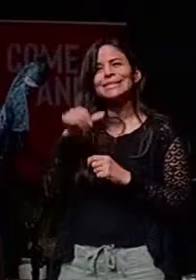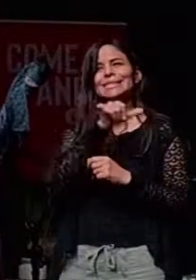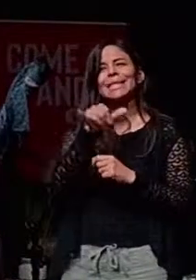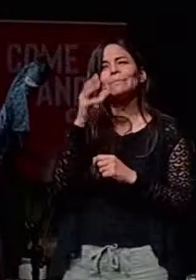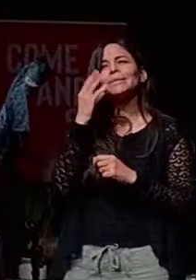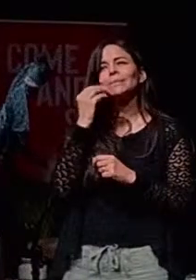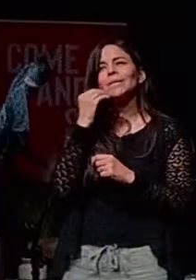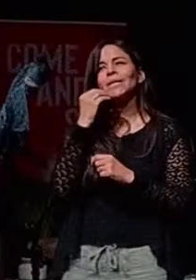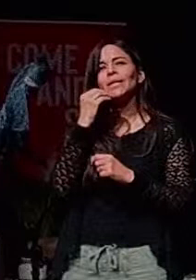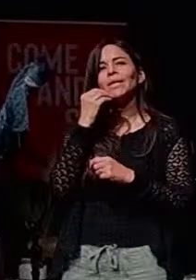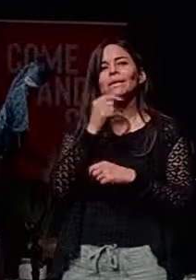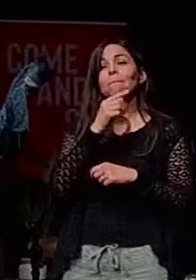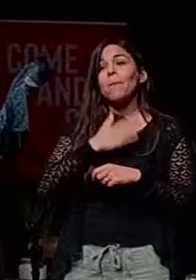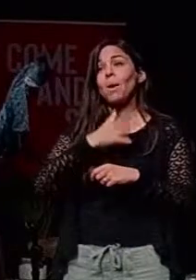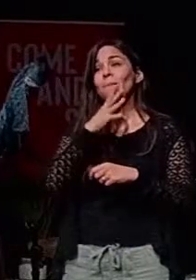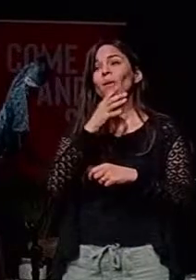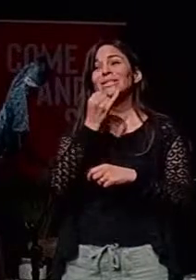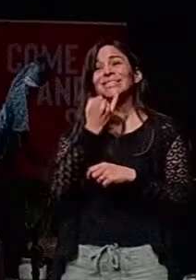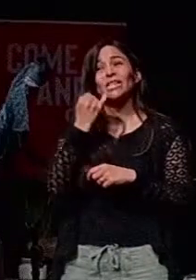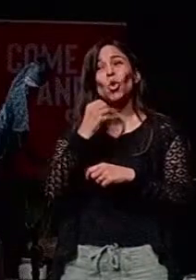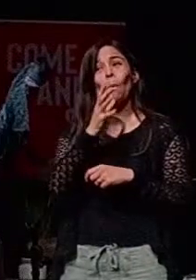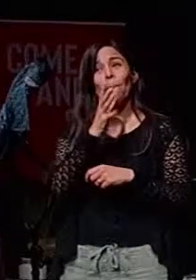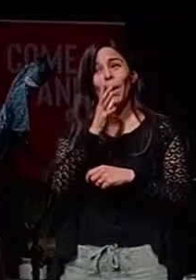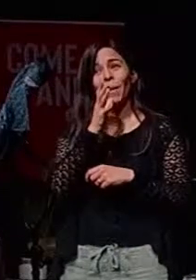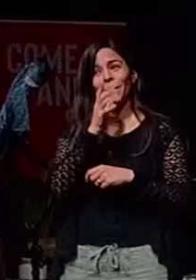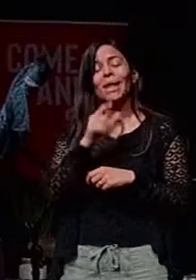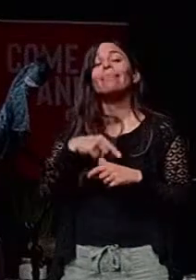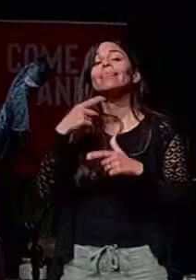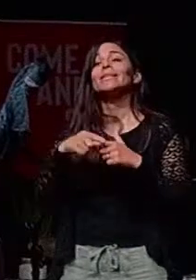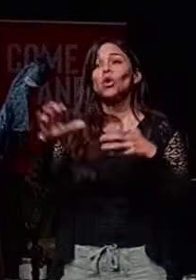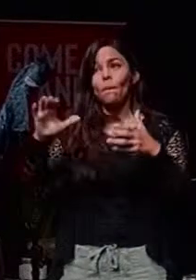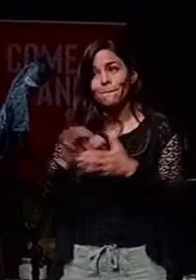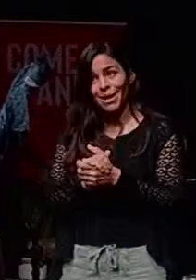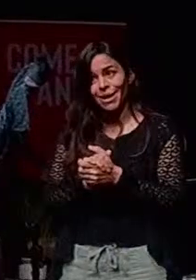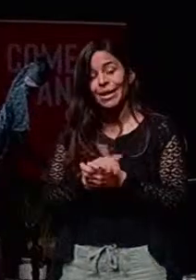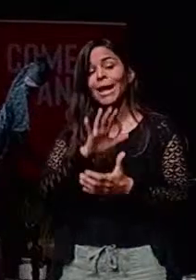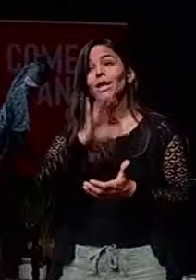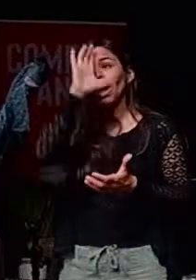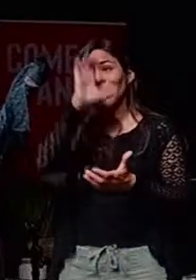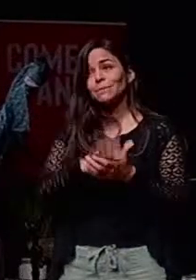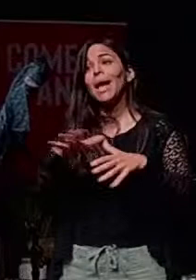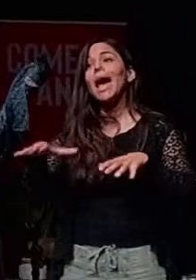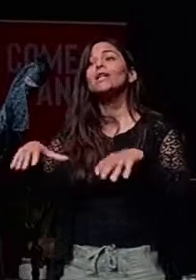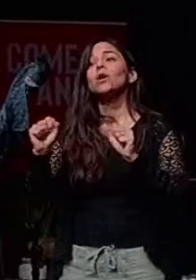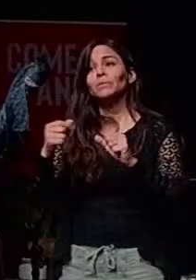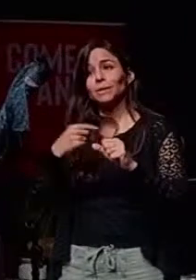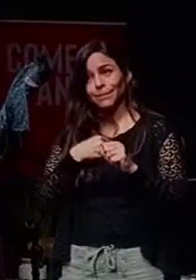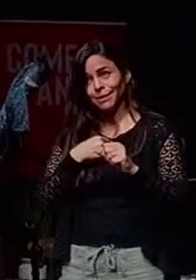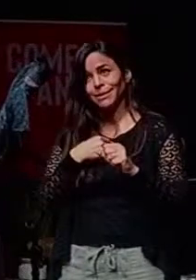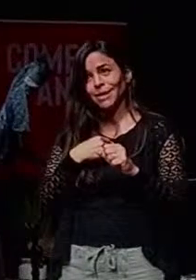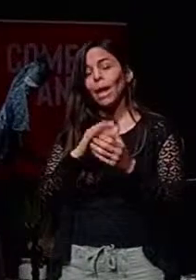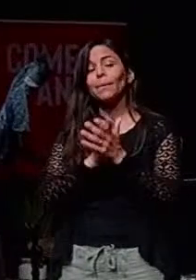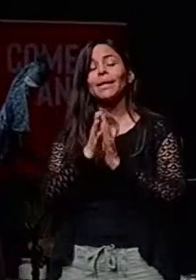And in 1996 she got married, and her husband, he adopted me, he raised me as his daughter, and I'm the